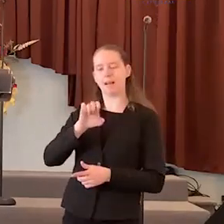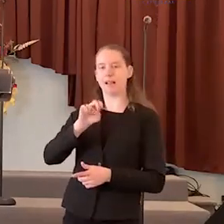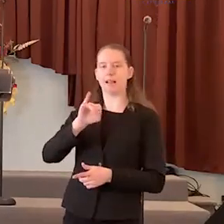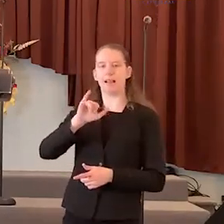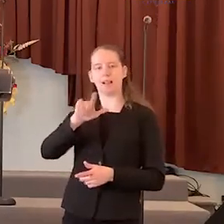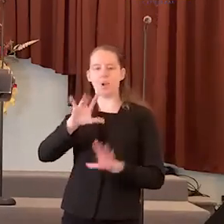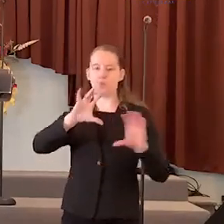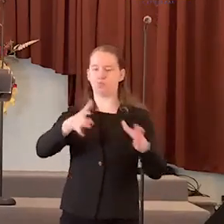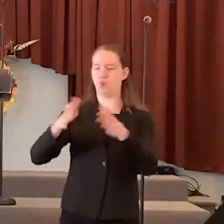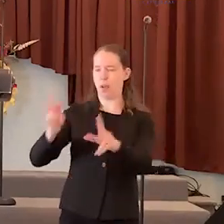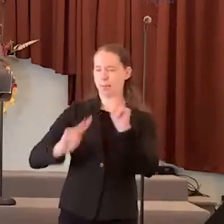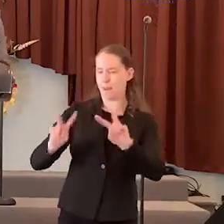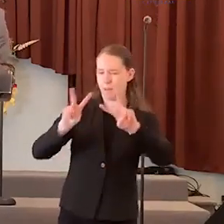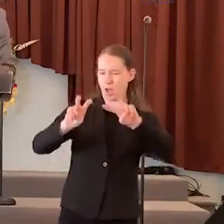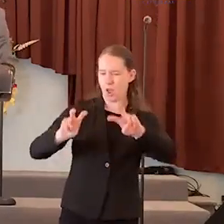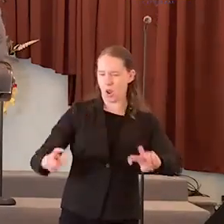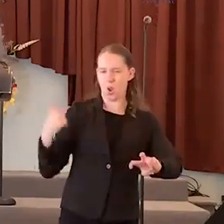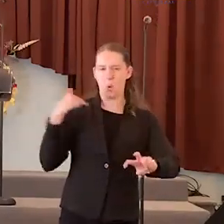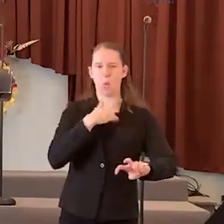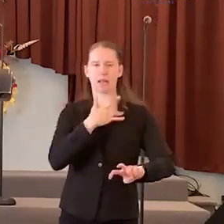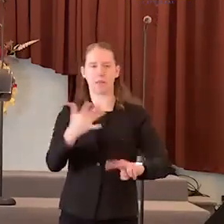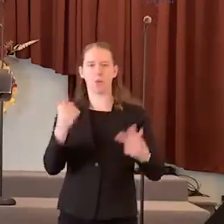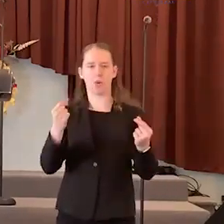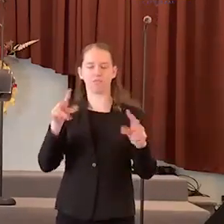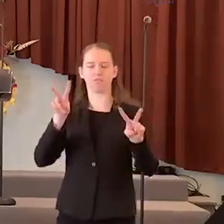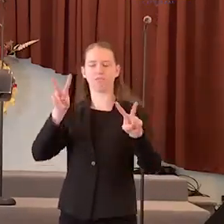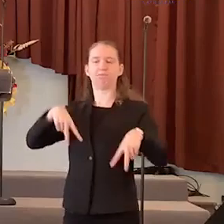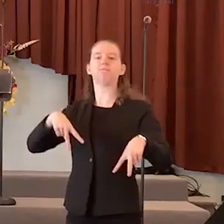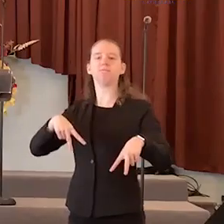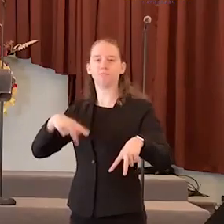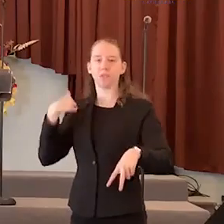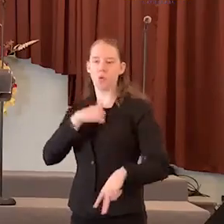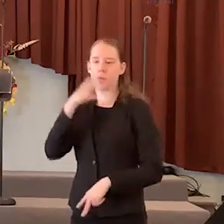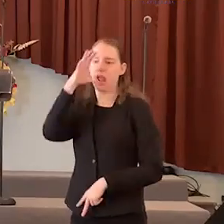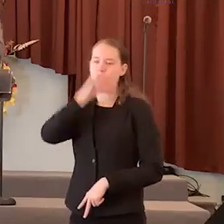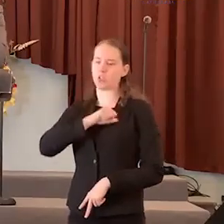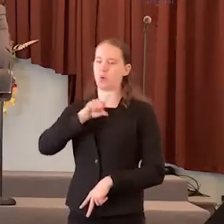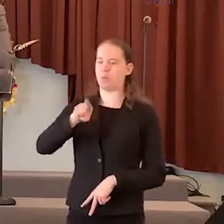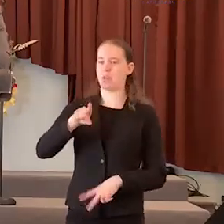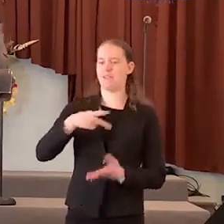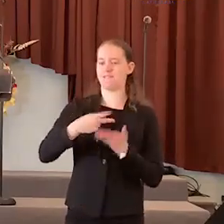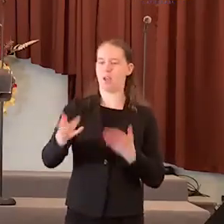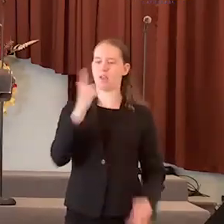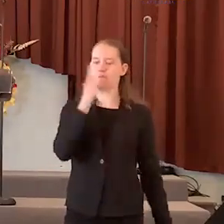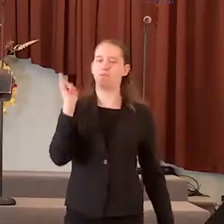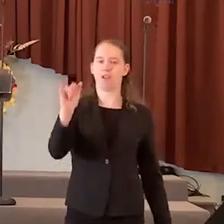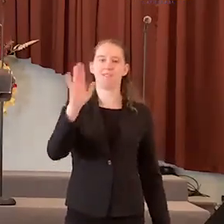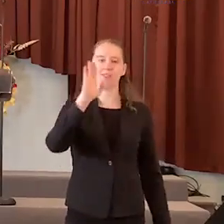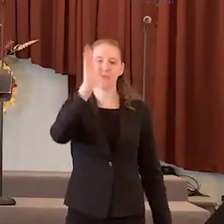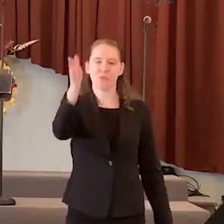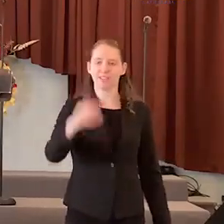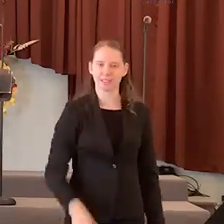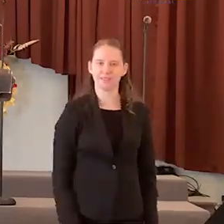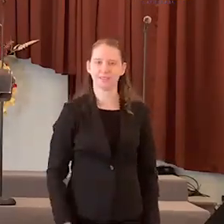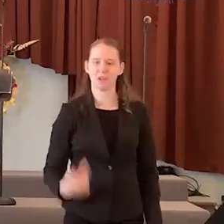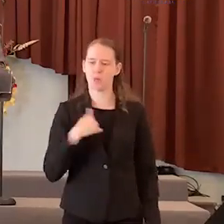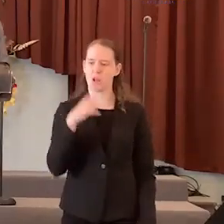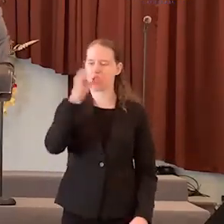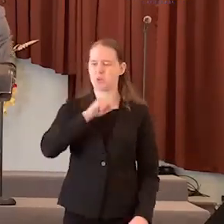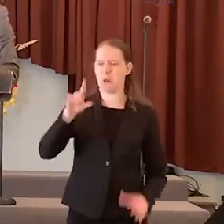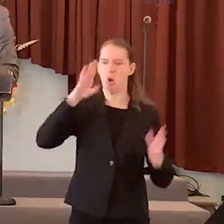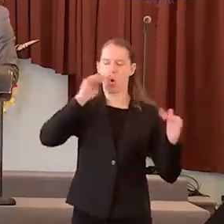Z. And we judge them. We assume that they're doomed forever. We assume that there's no hope